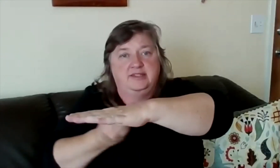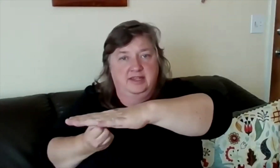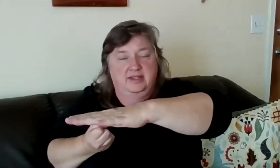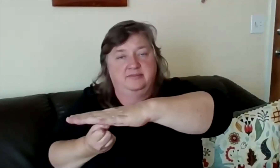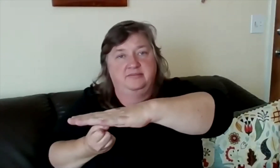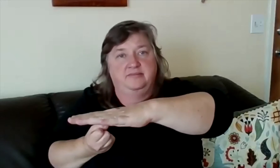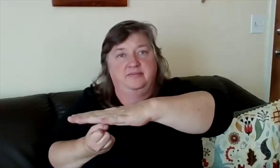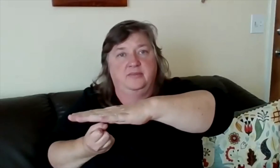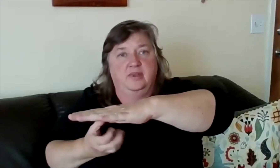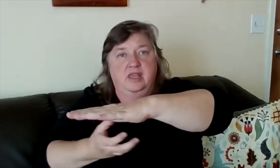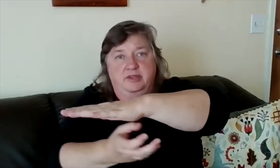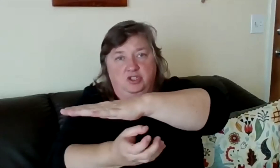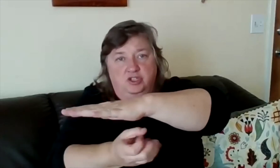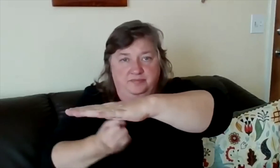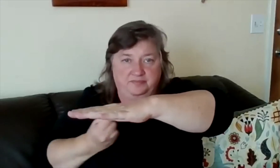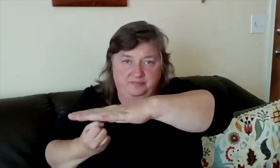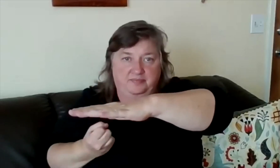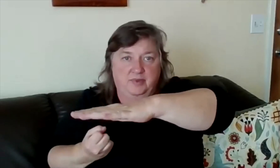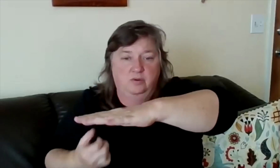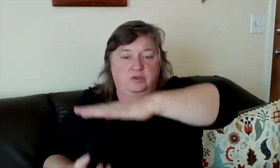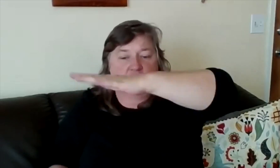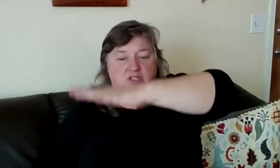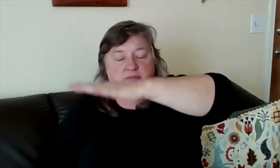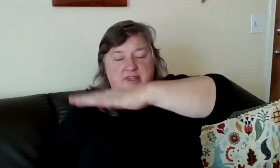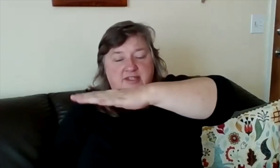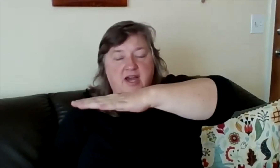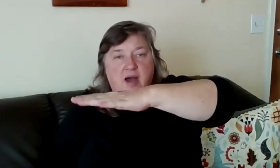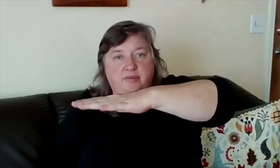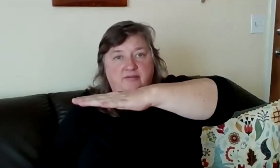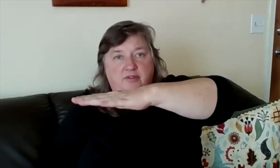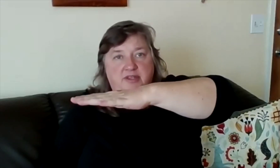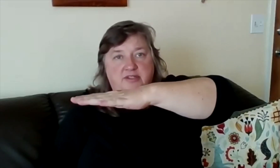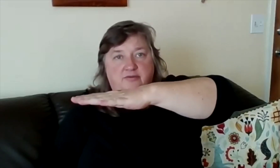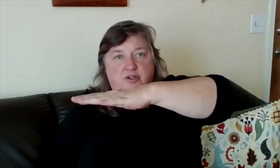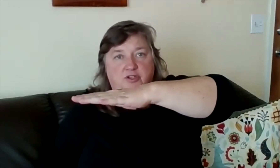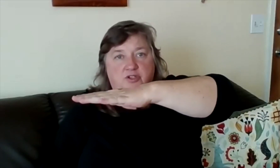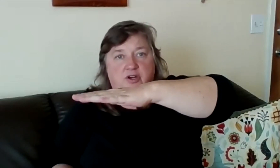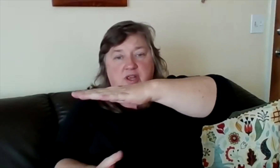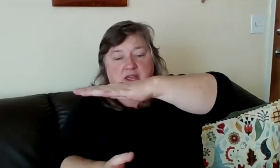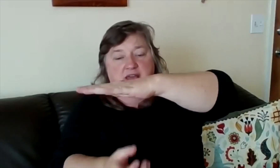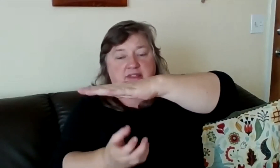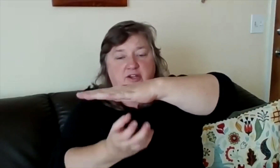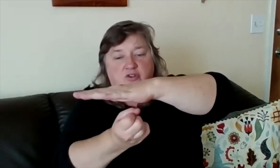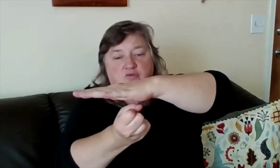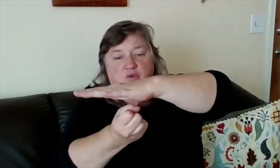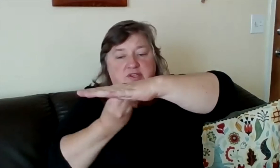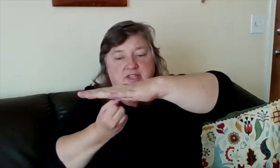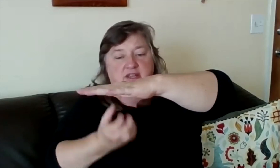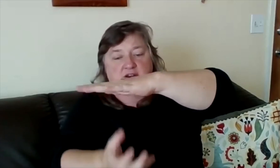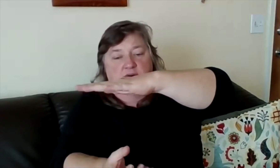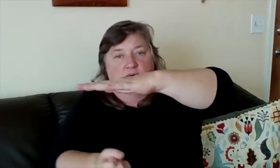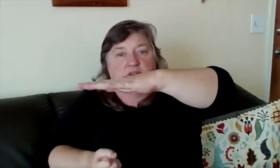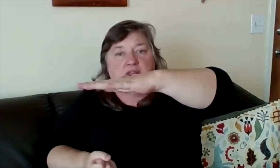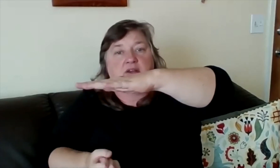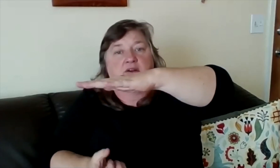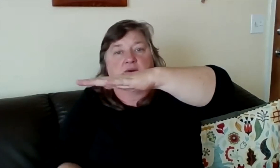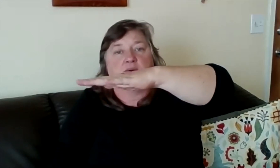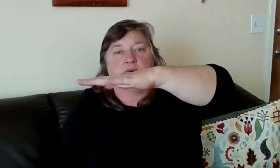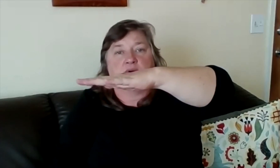stabilizing image, which is going to be the top of the piece of furniture. And then your drawer is here or